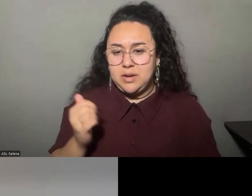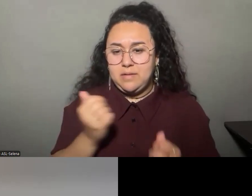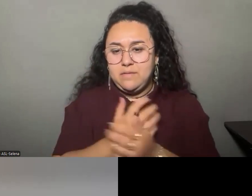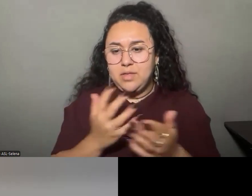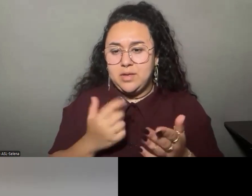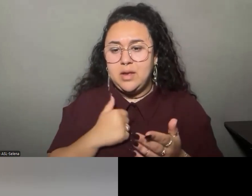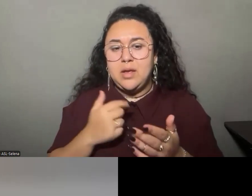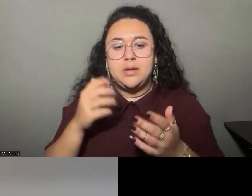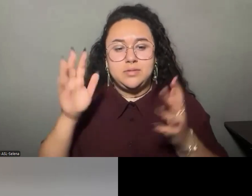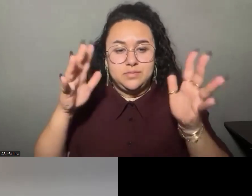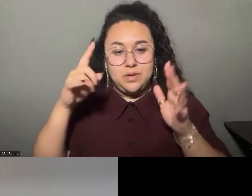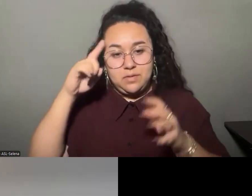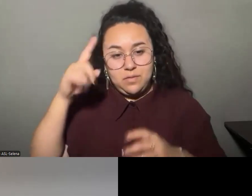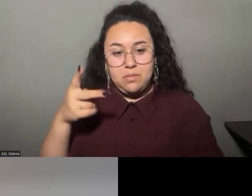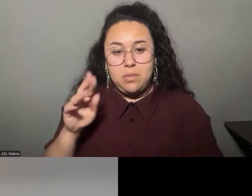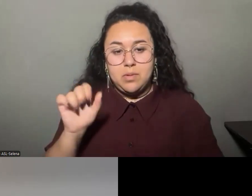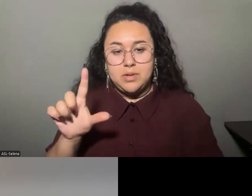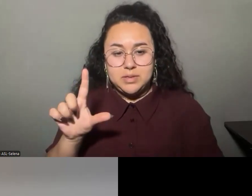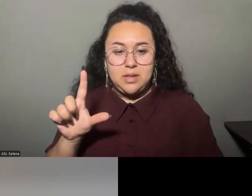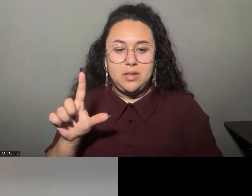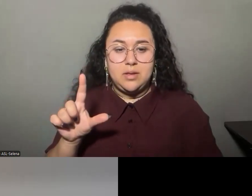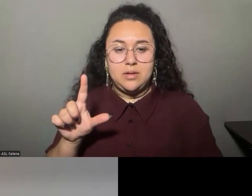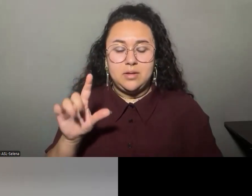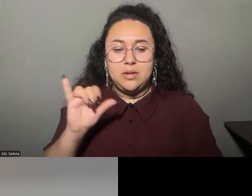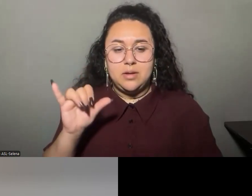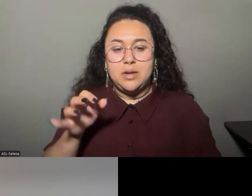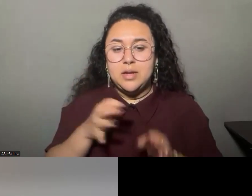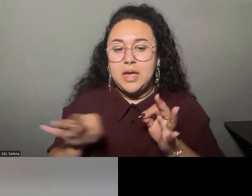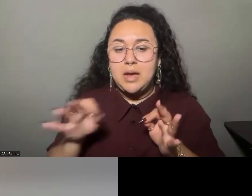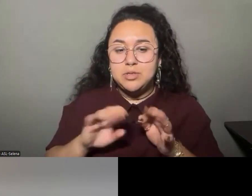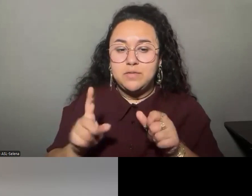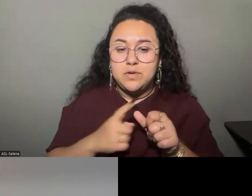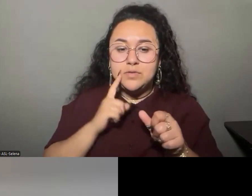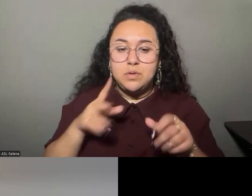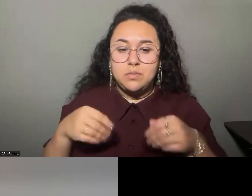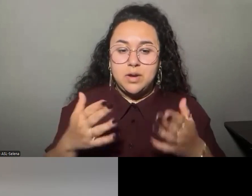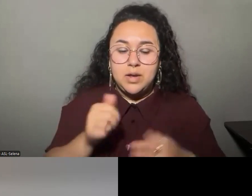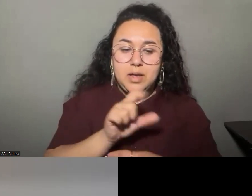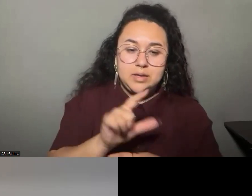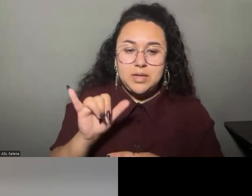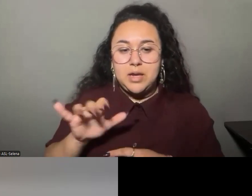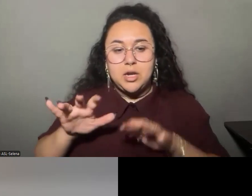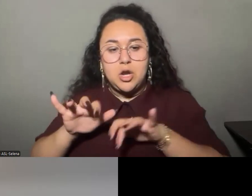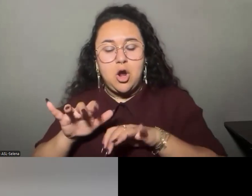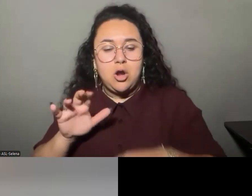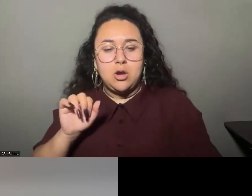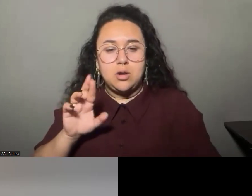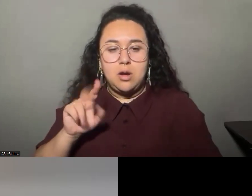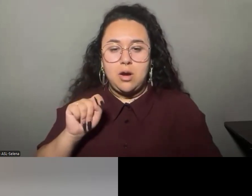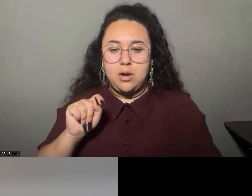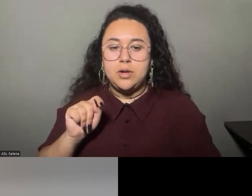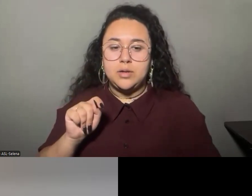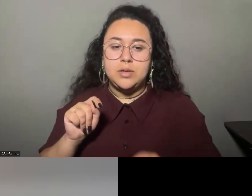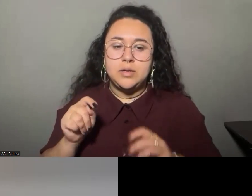give a special shout out to Pro Bono ASL and Caption First for providing our ASL and car captioning for this lecture, as well